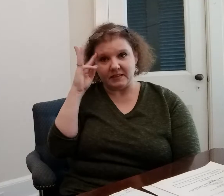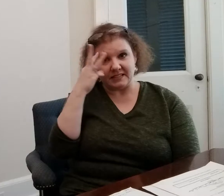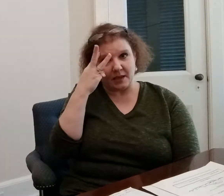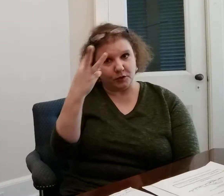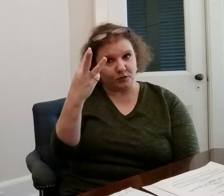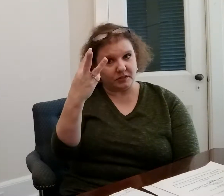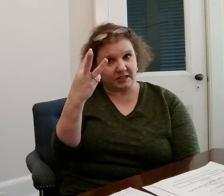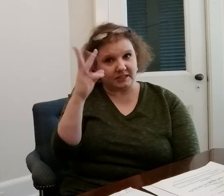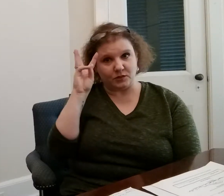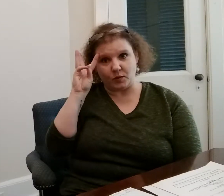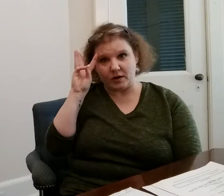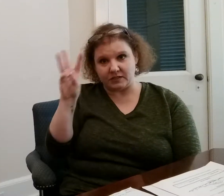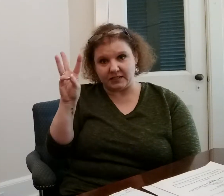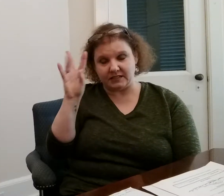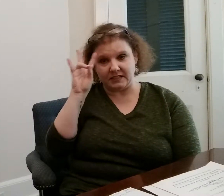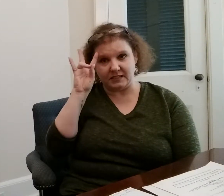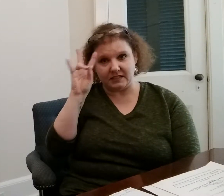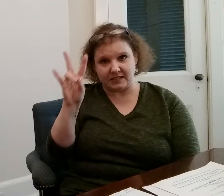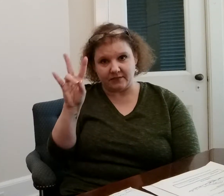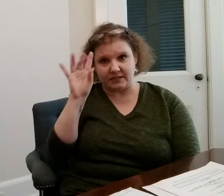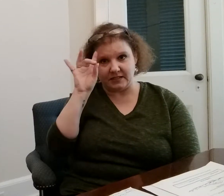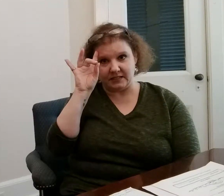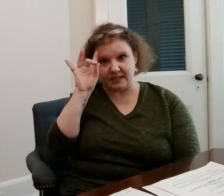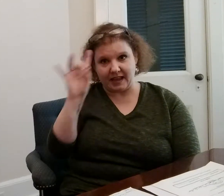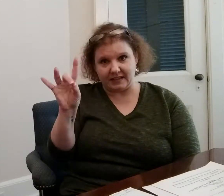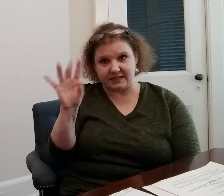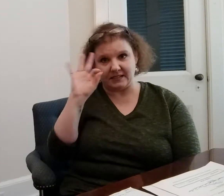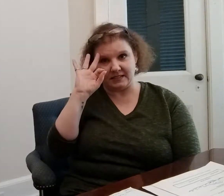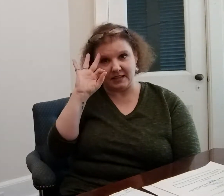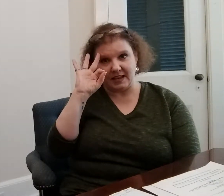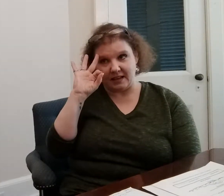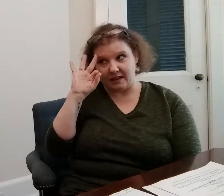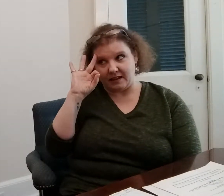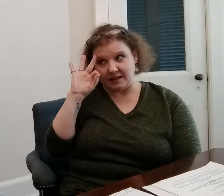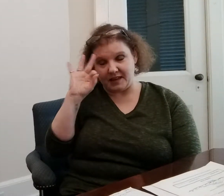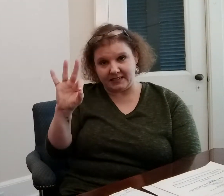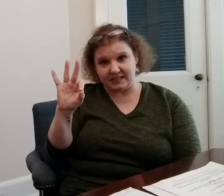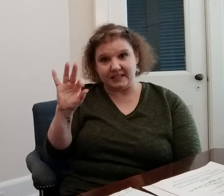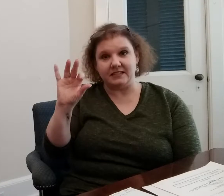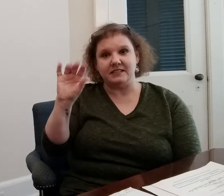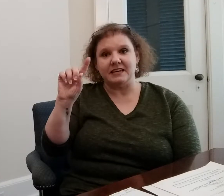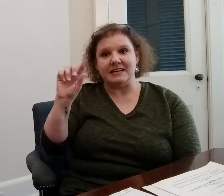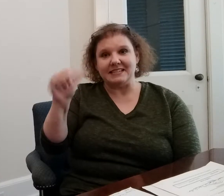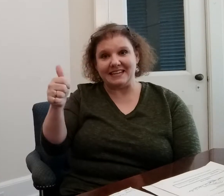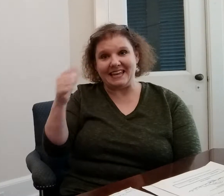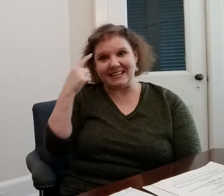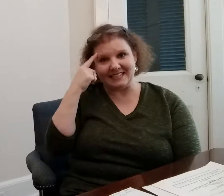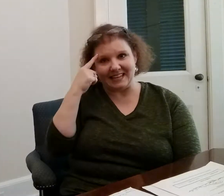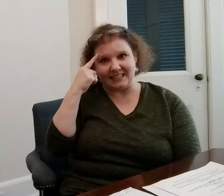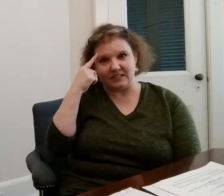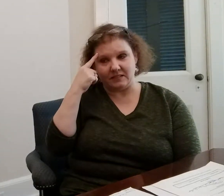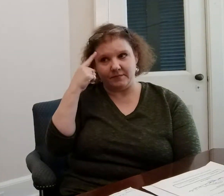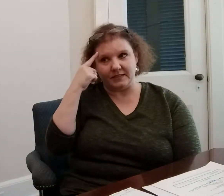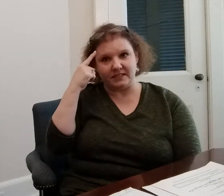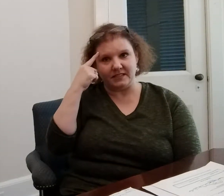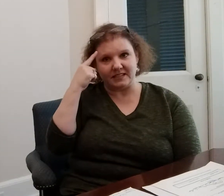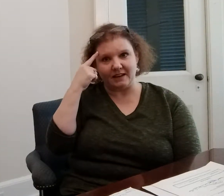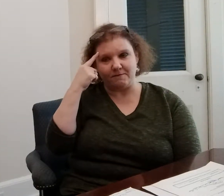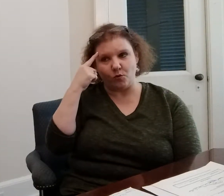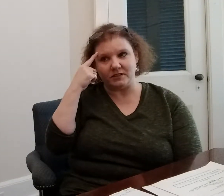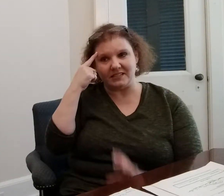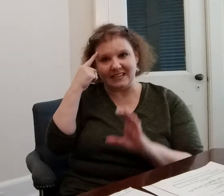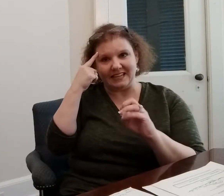some will do six this way or six cents seven cents eight cents nine cents ten cents this